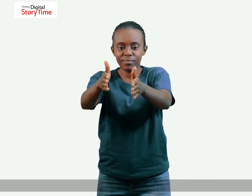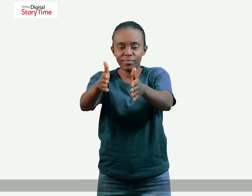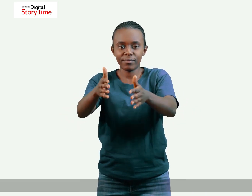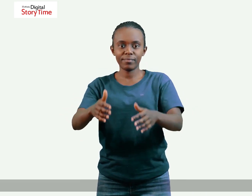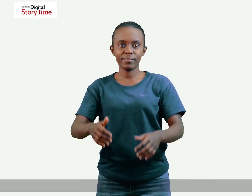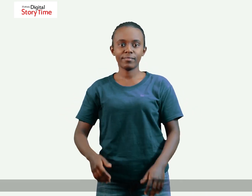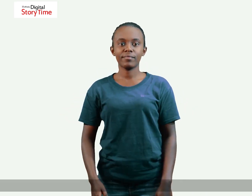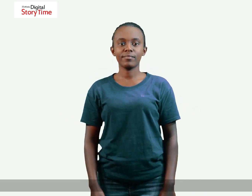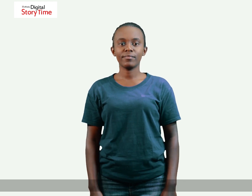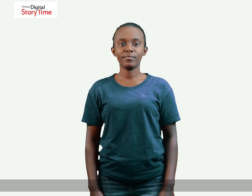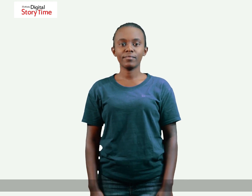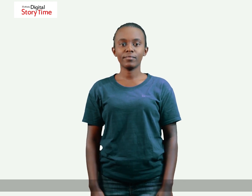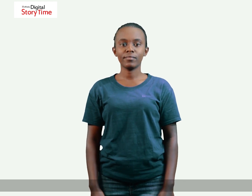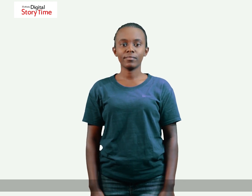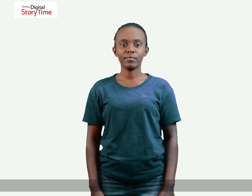Narrow.